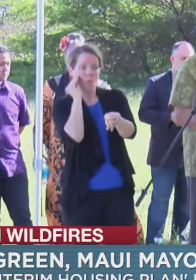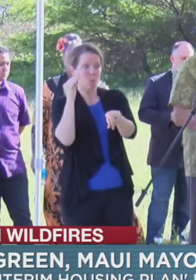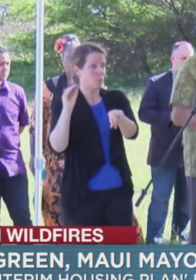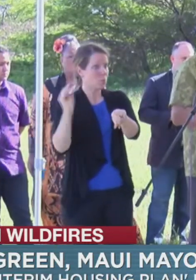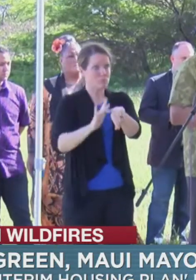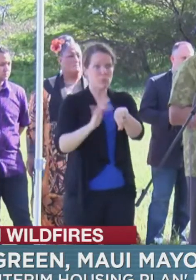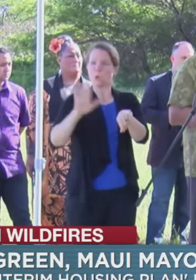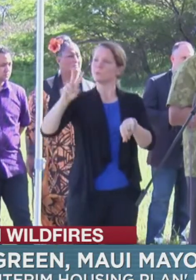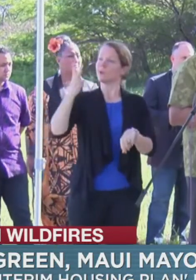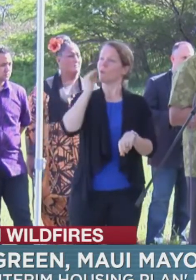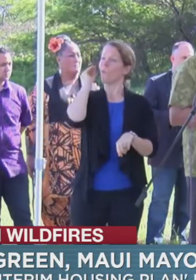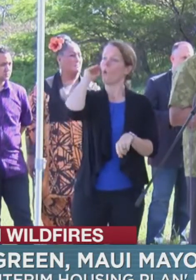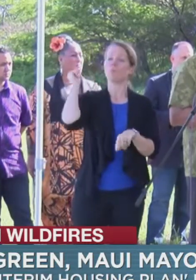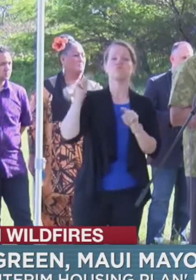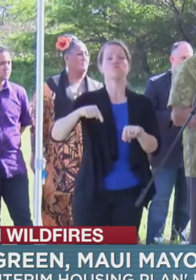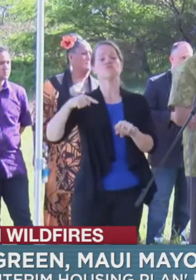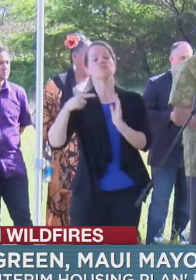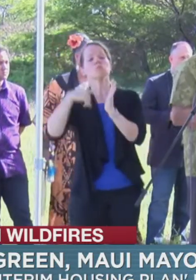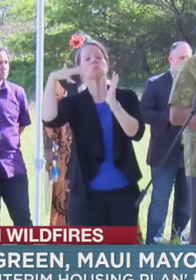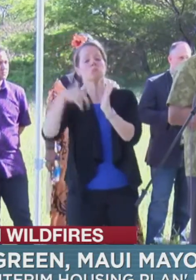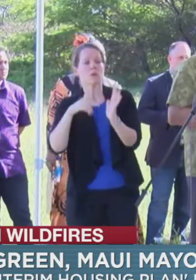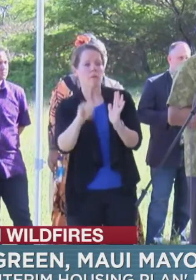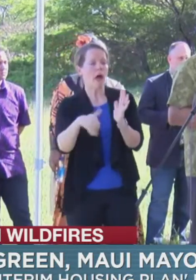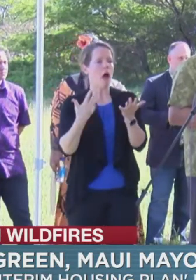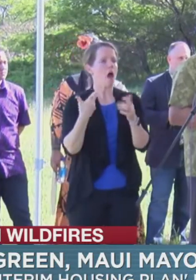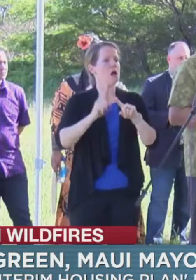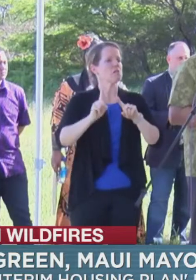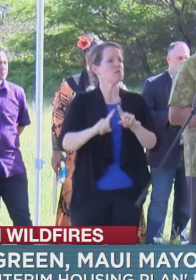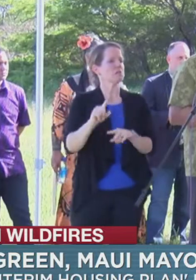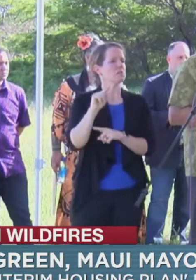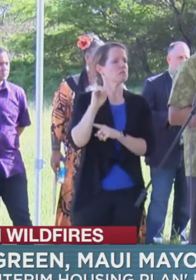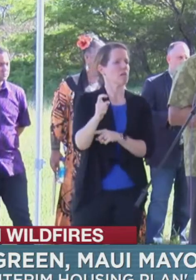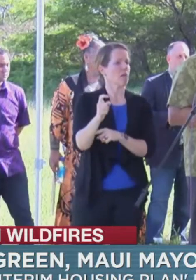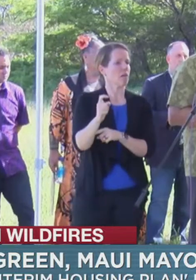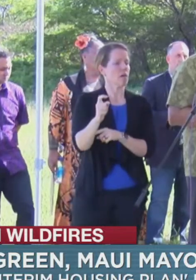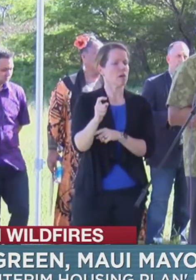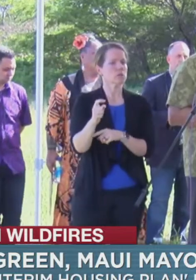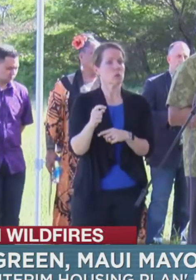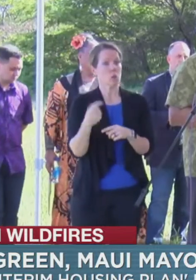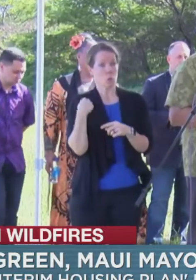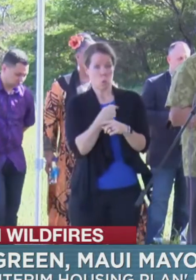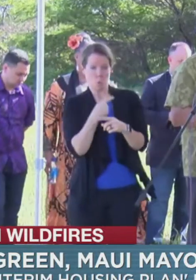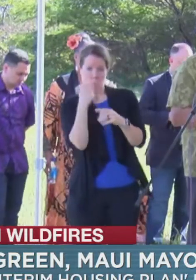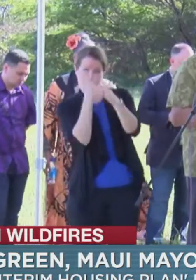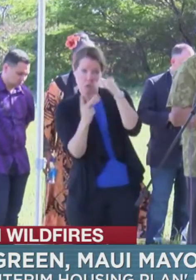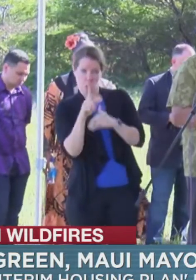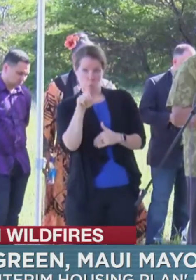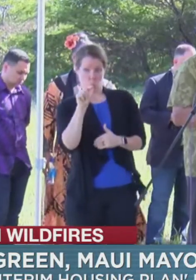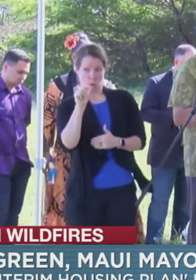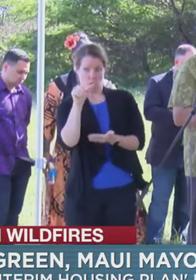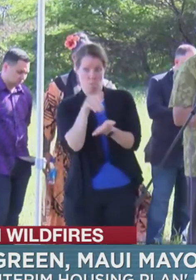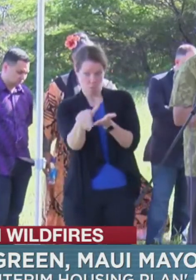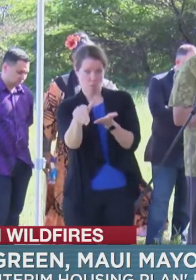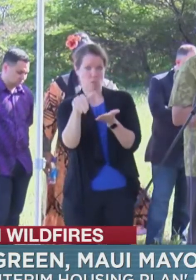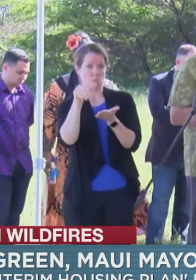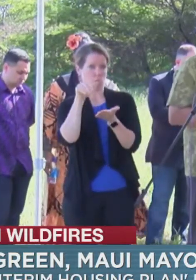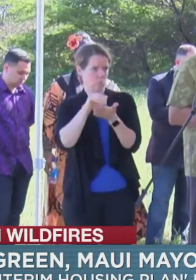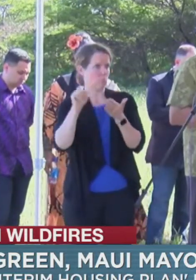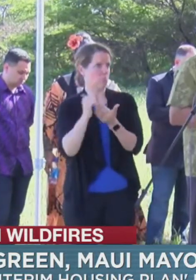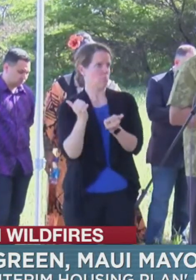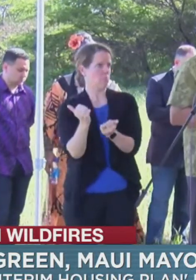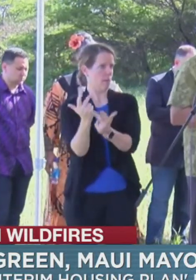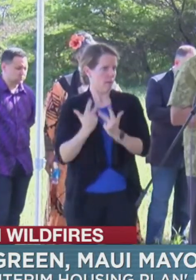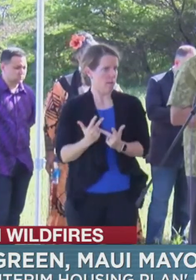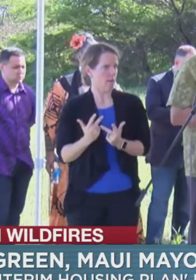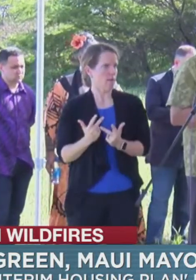to raise taxes that equal $20 million or more if it has to go to the recovery. But that's why we can't give you a number right now until we know how